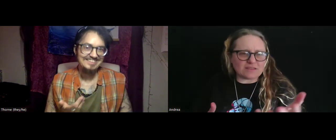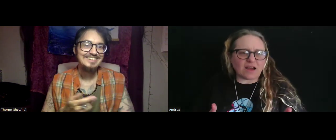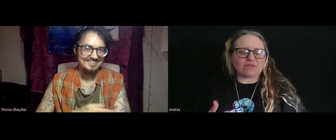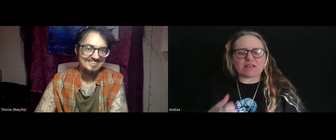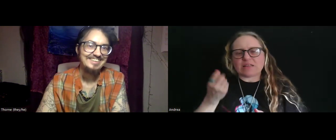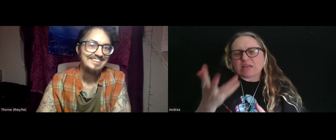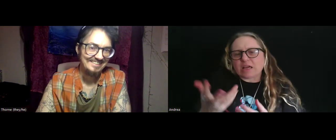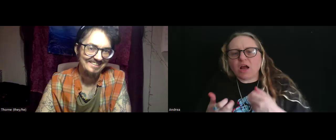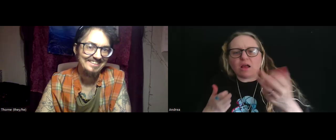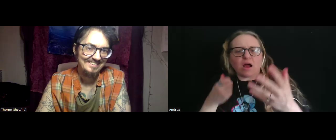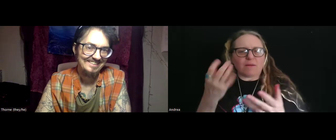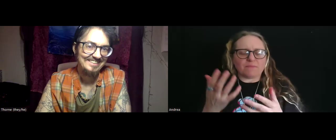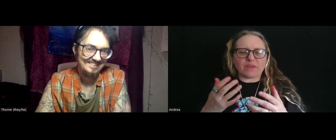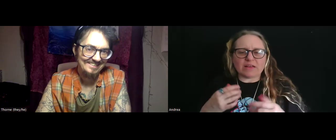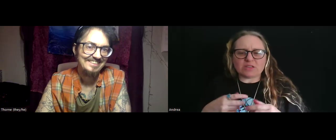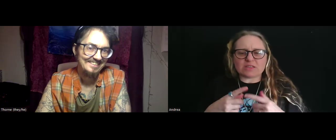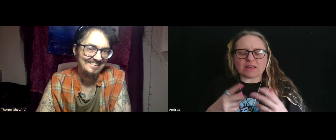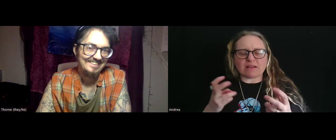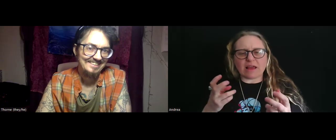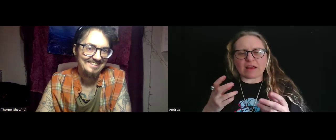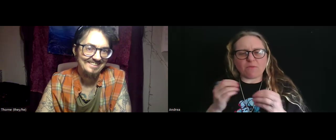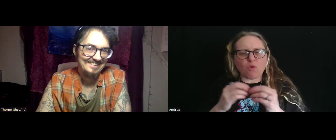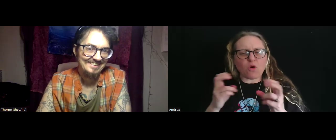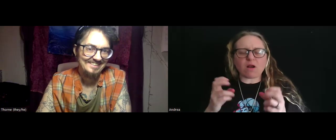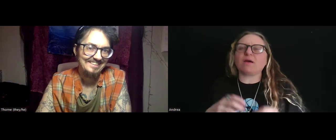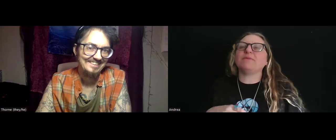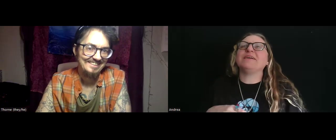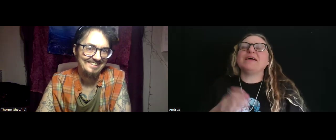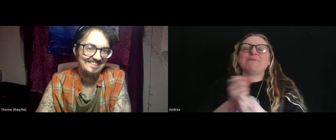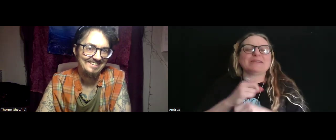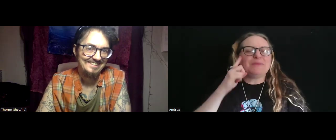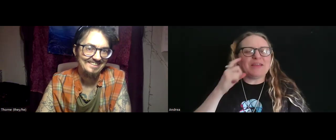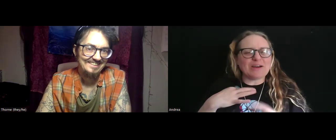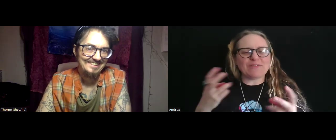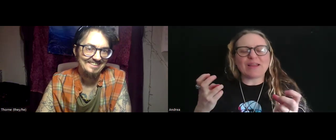soft style. It's like and just like more makes me think of like